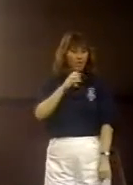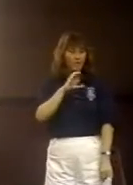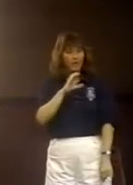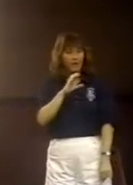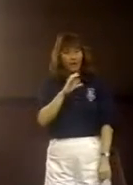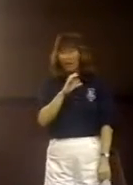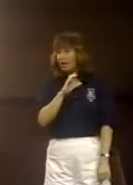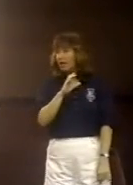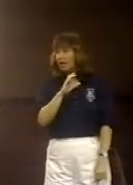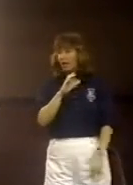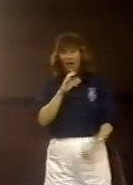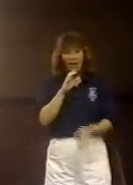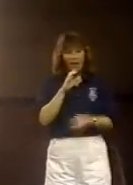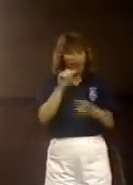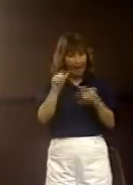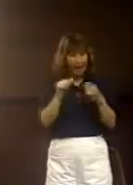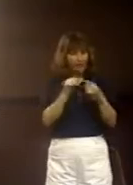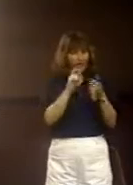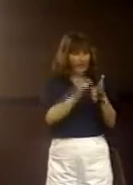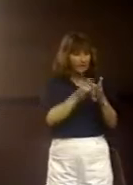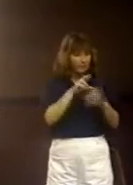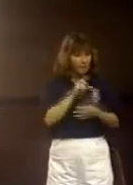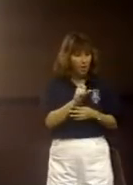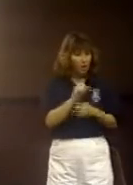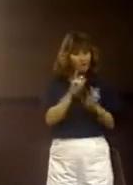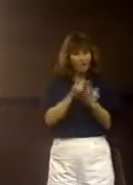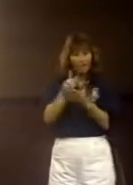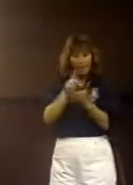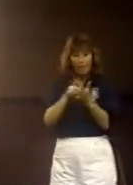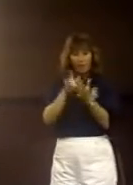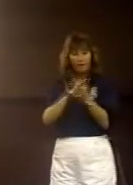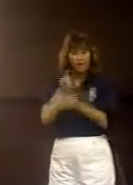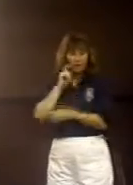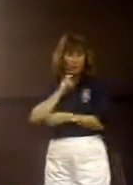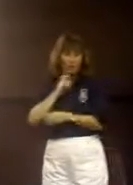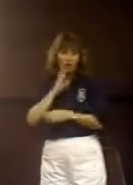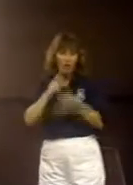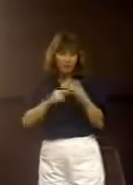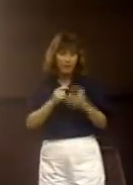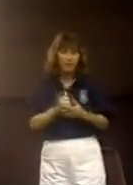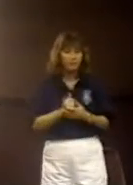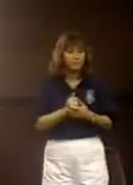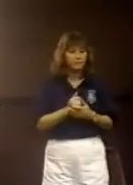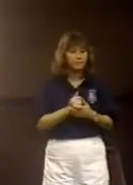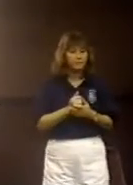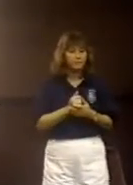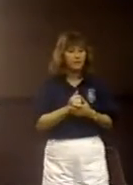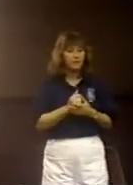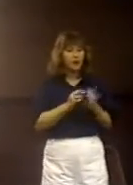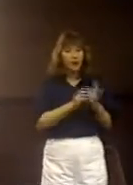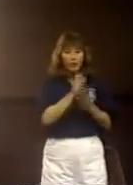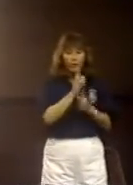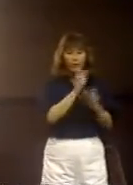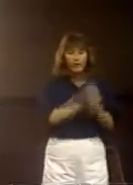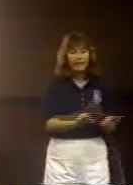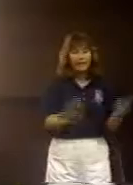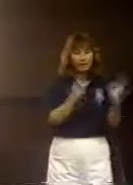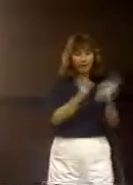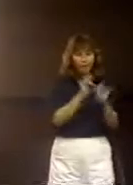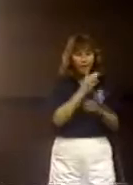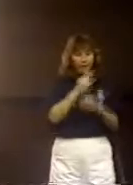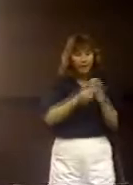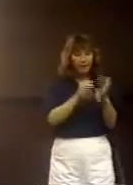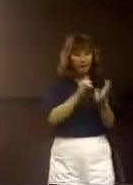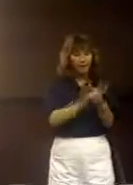morphemic affix markers, that part that Brenda talks about. A really important